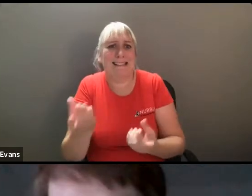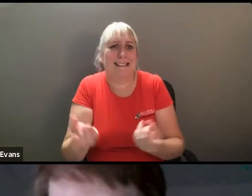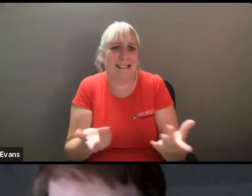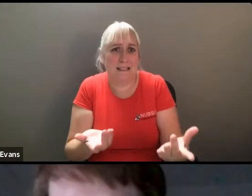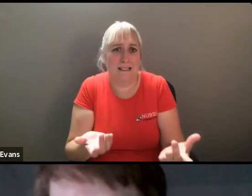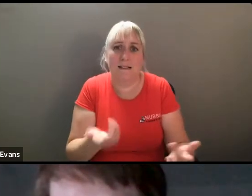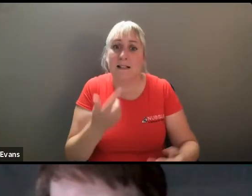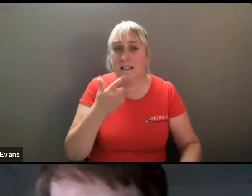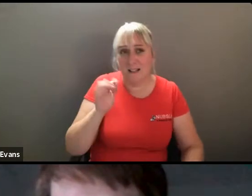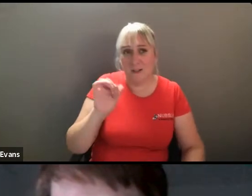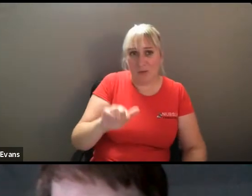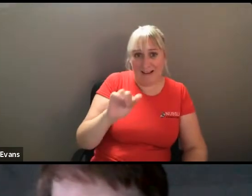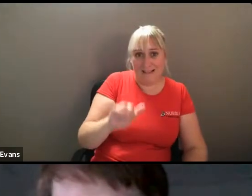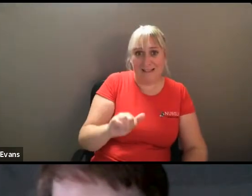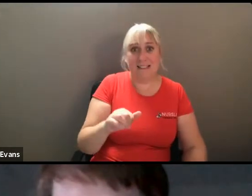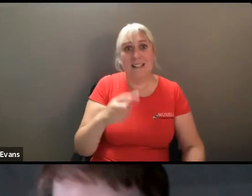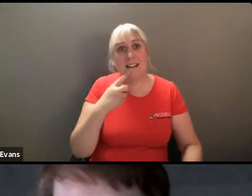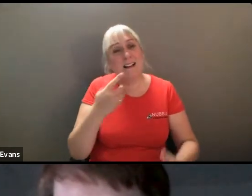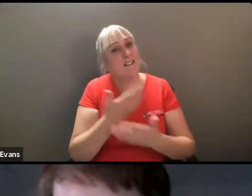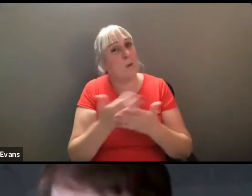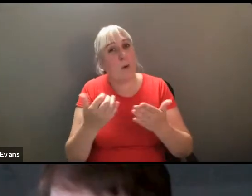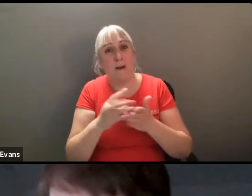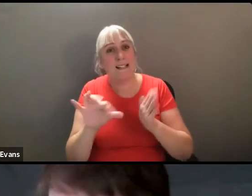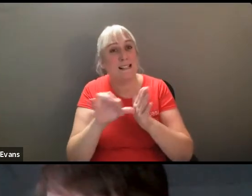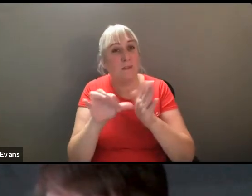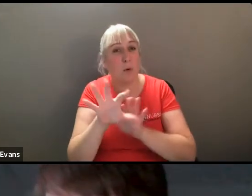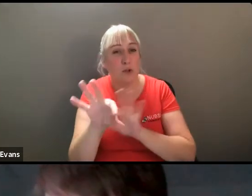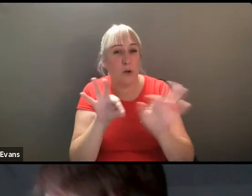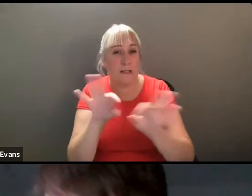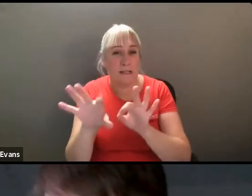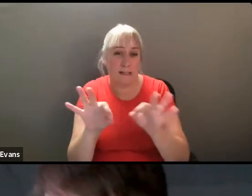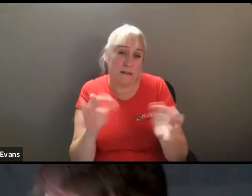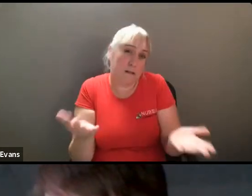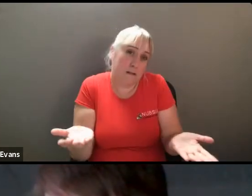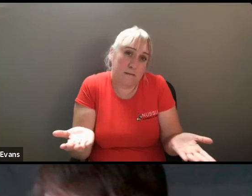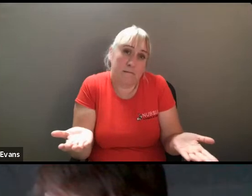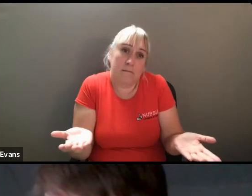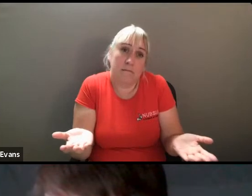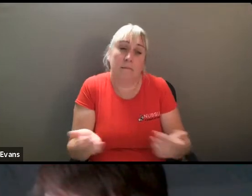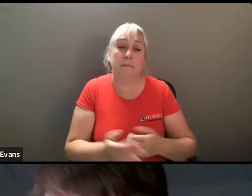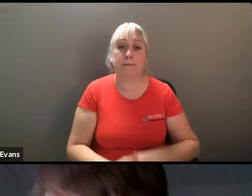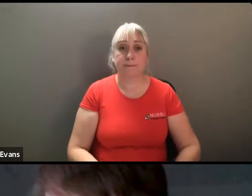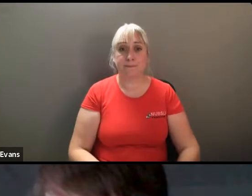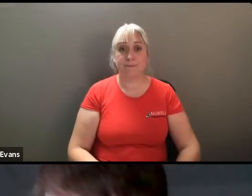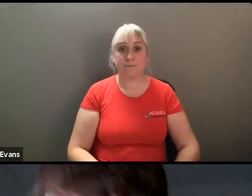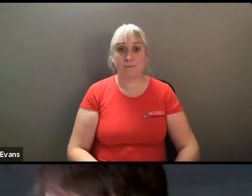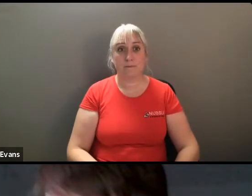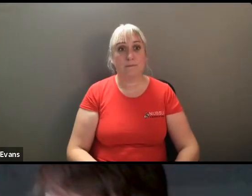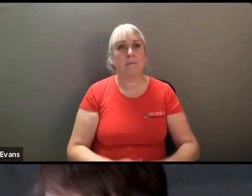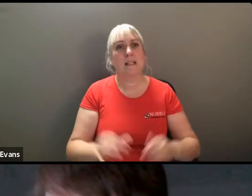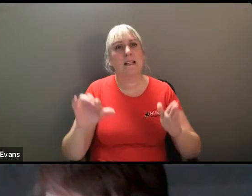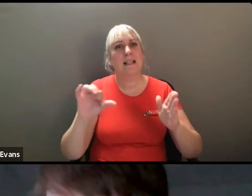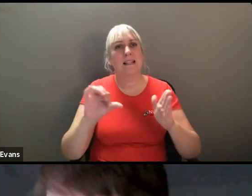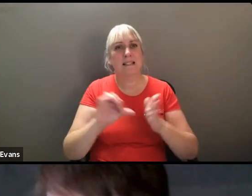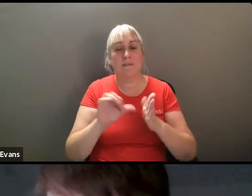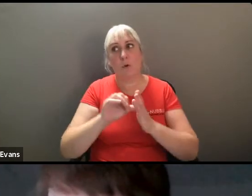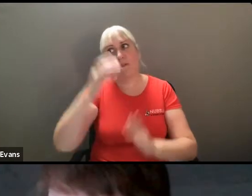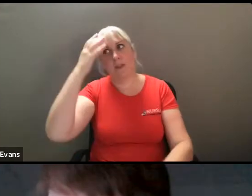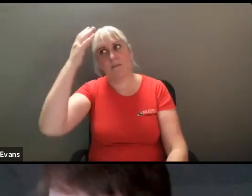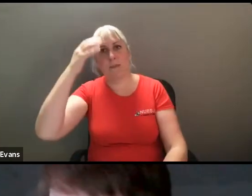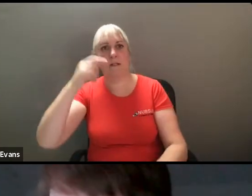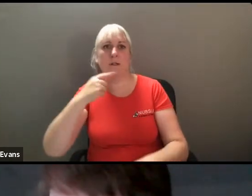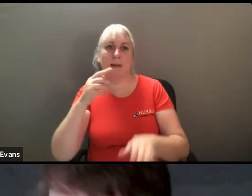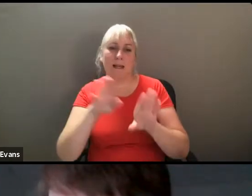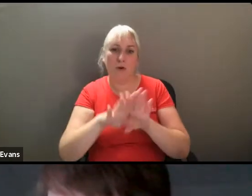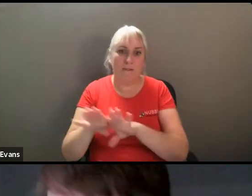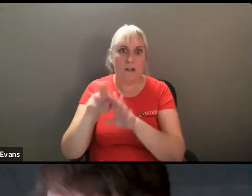always going to be kind of difficult choices. You know, it's difficult to be sort of universally popular, but on the other hand,